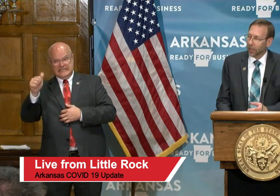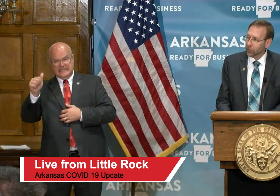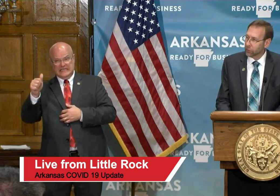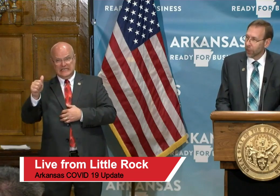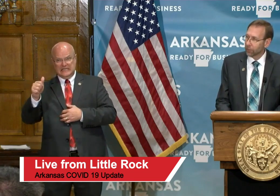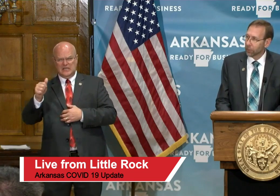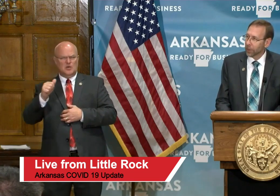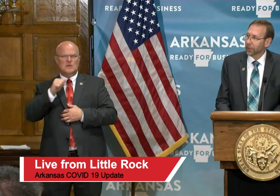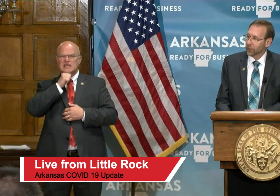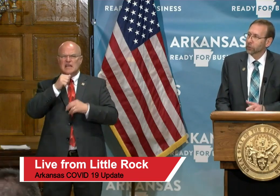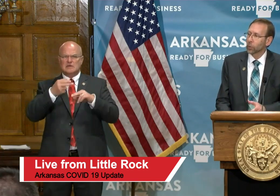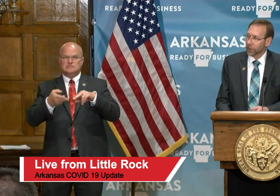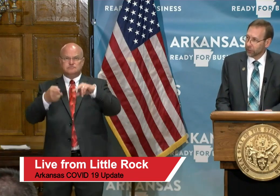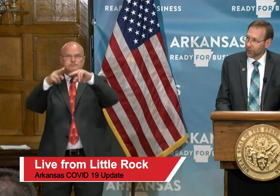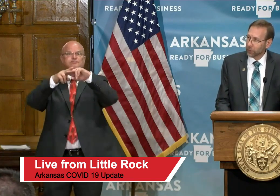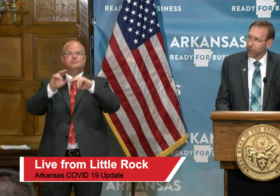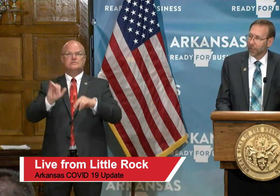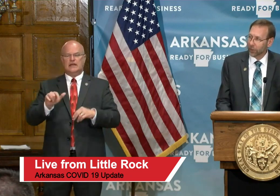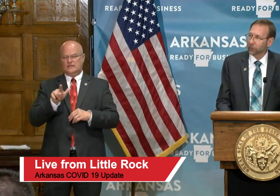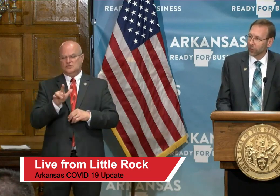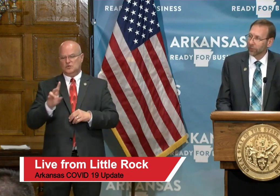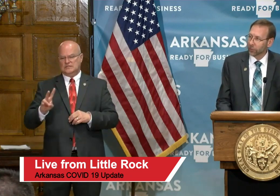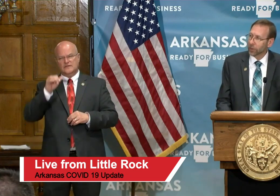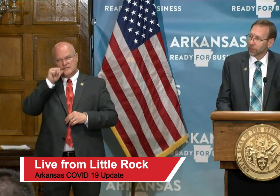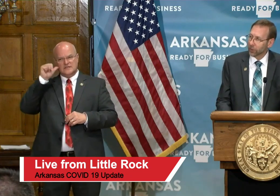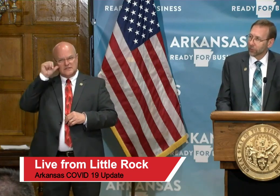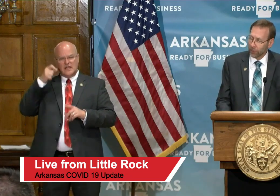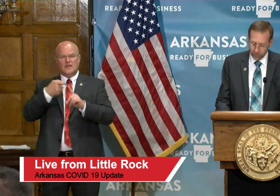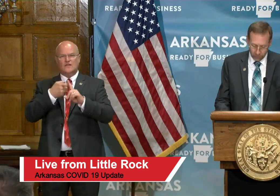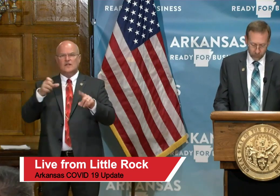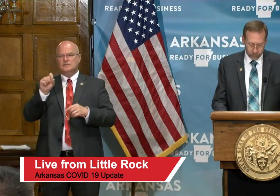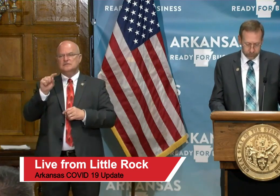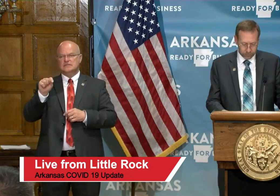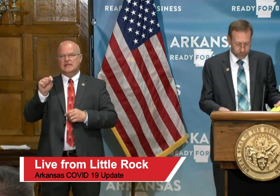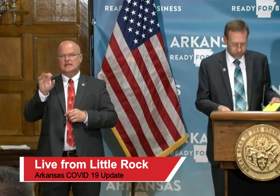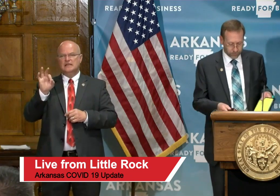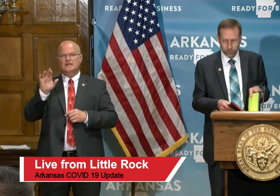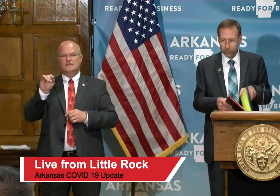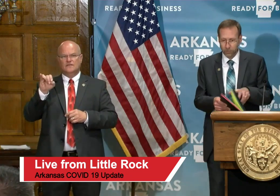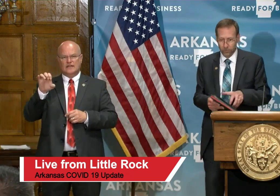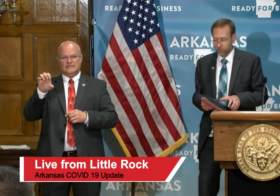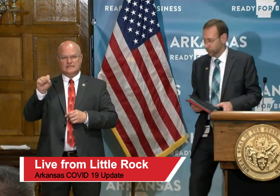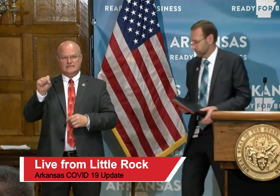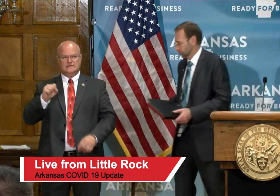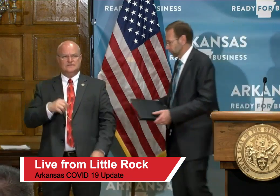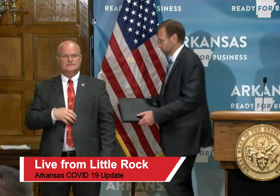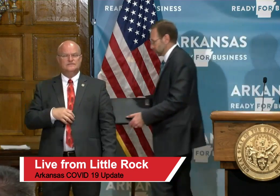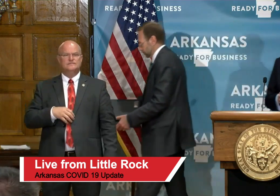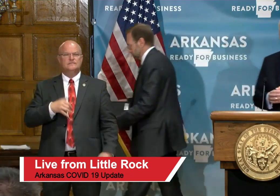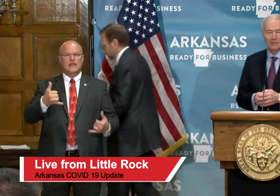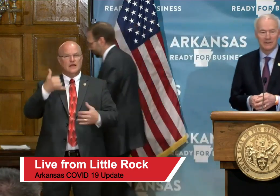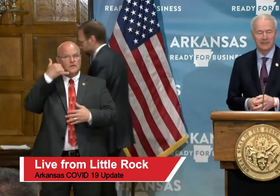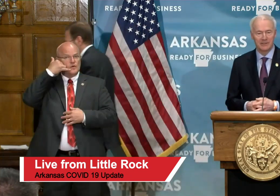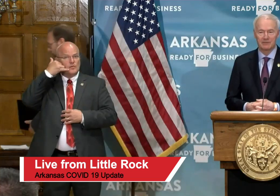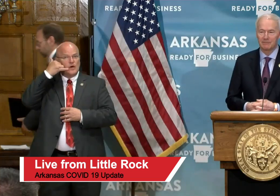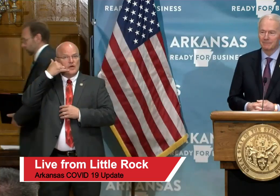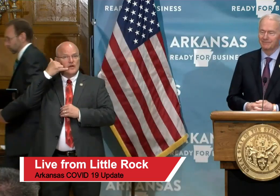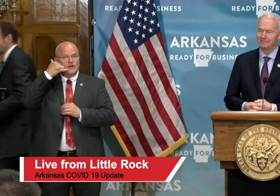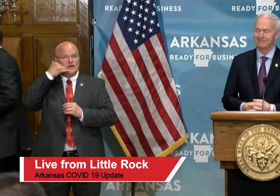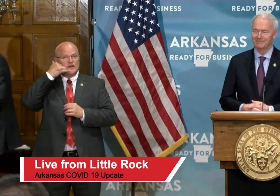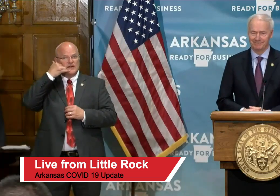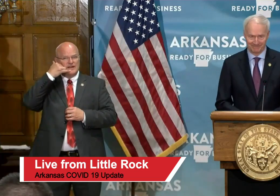big jump like the 27 we had yesterday from St. Francis. Let's go remotely